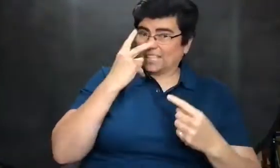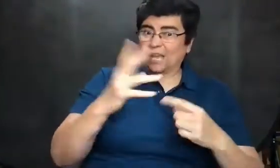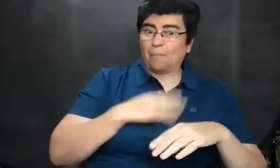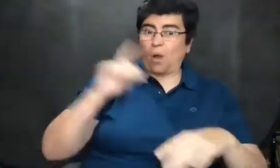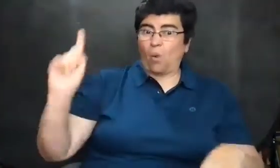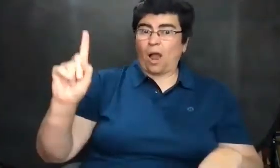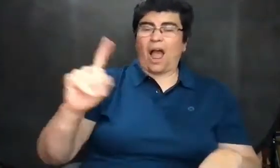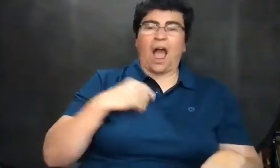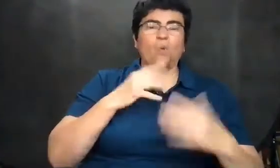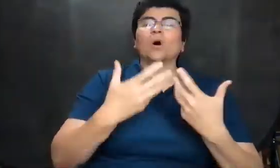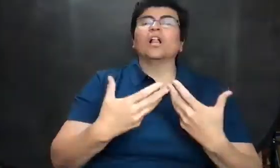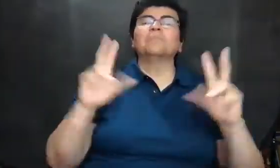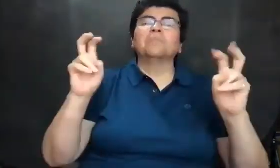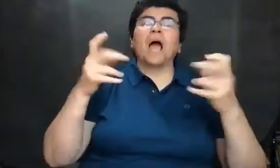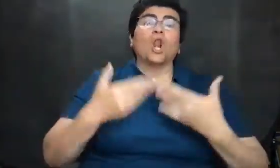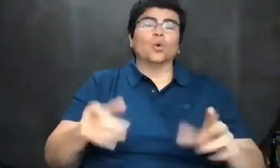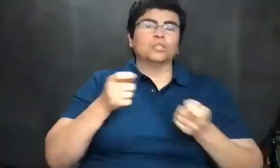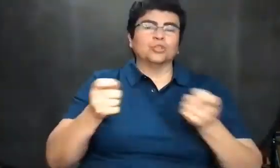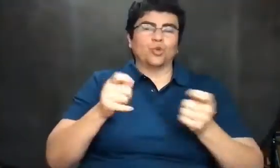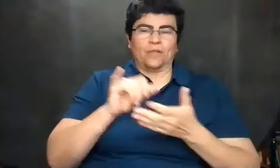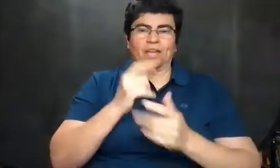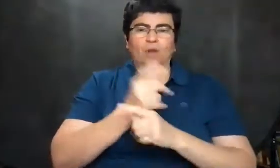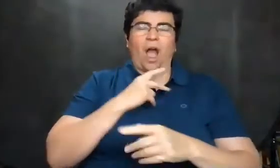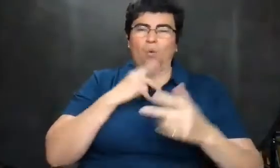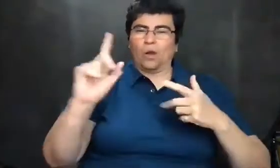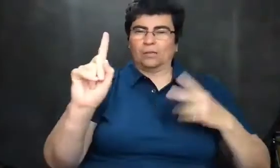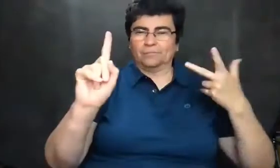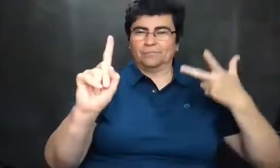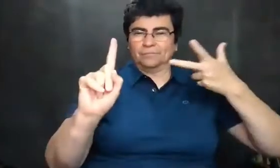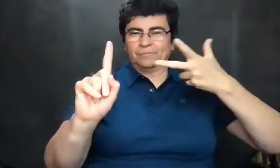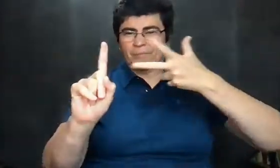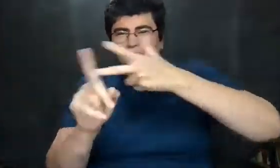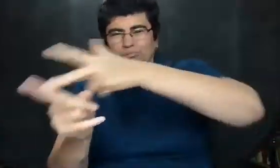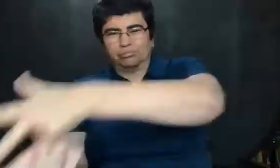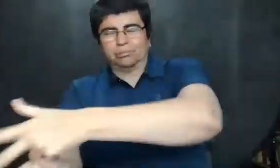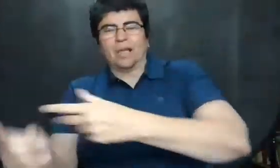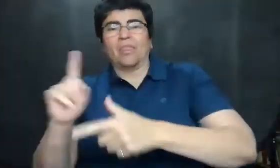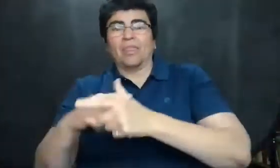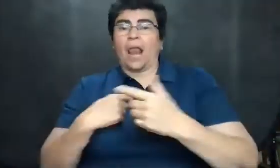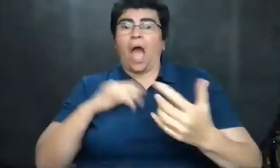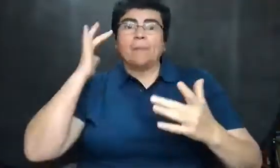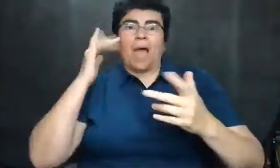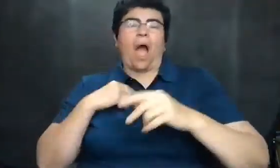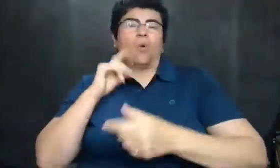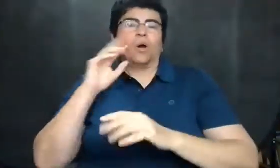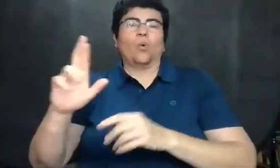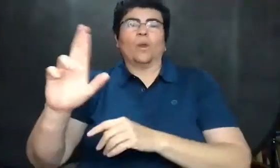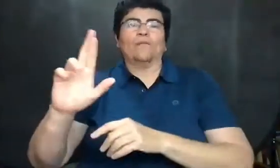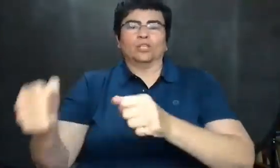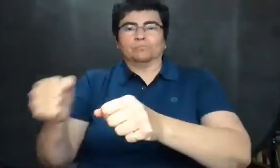lose control of that truck. I'm going to run him over. And then in my panic, I'm going to throw it in reverse and back over him. And she was like,